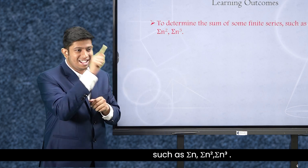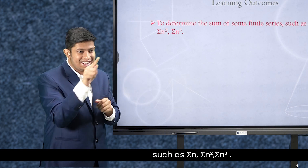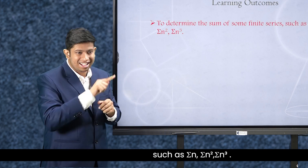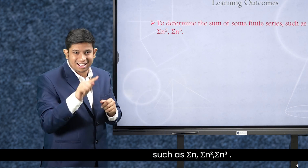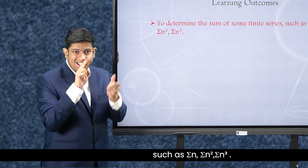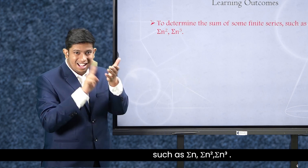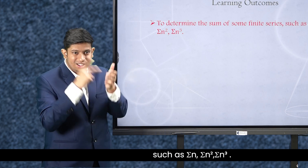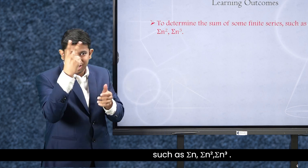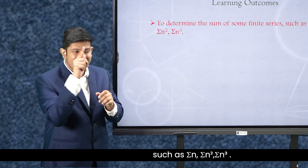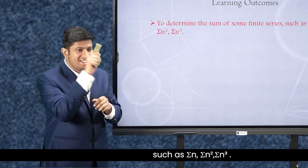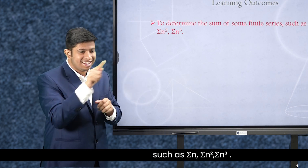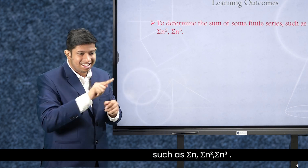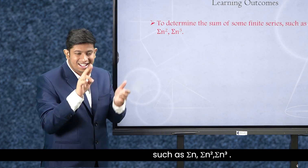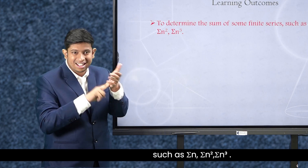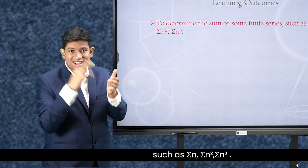n cube.